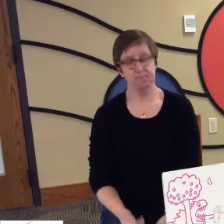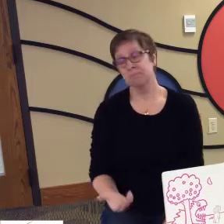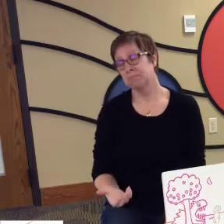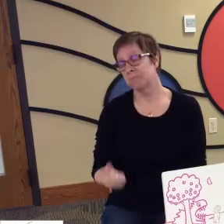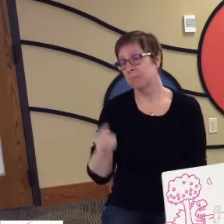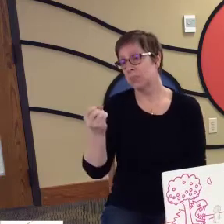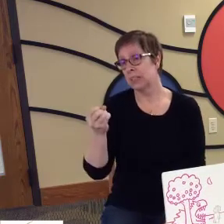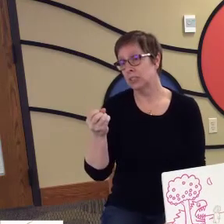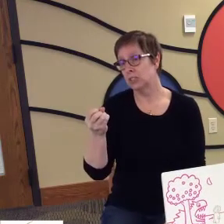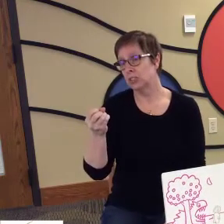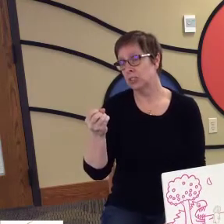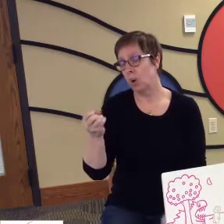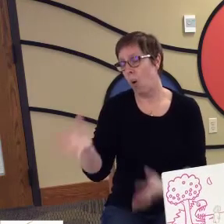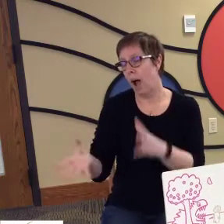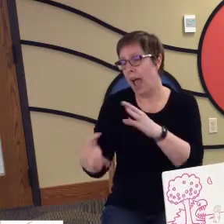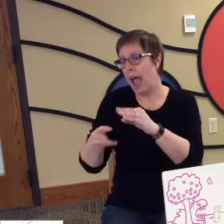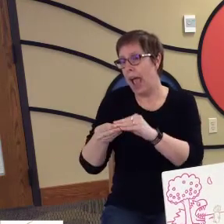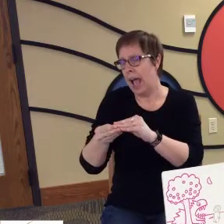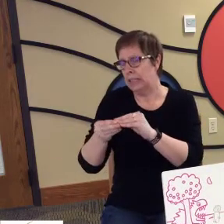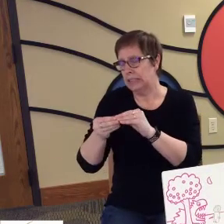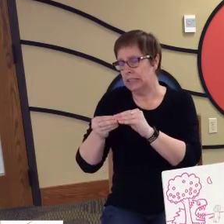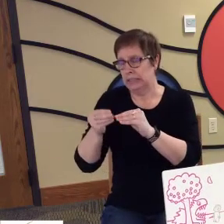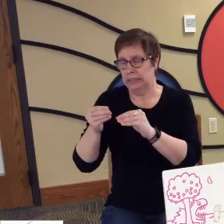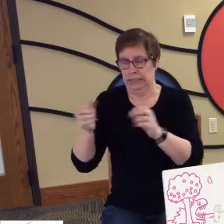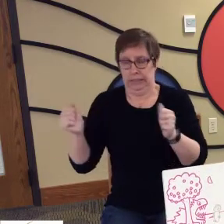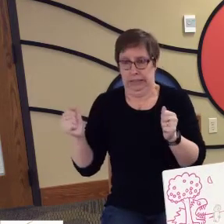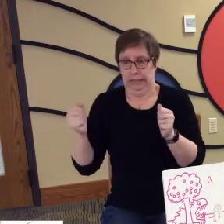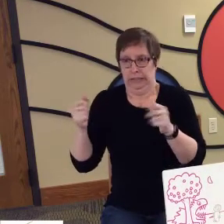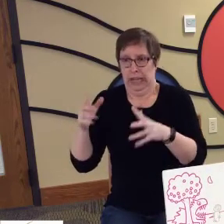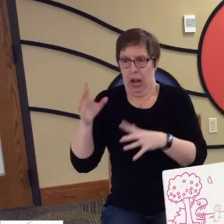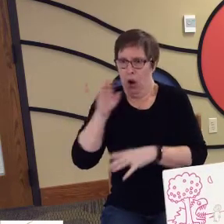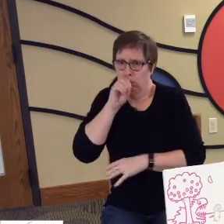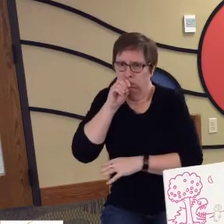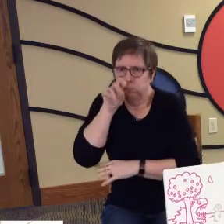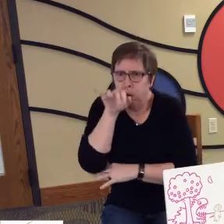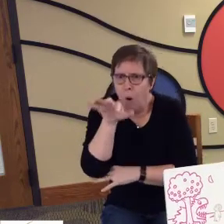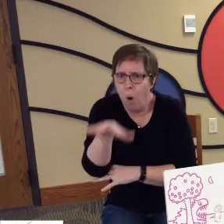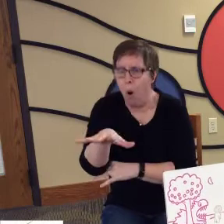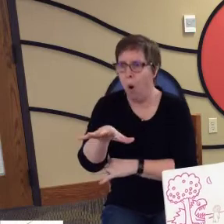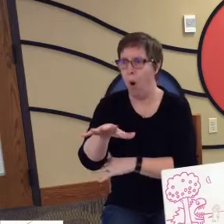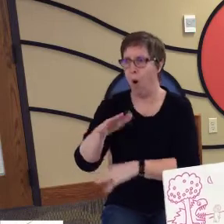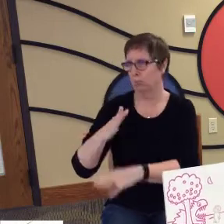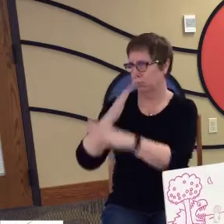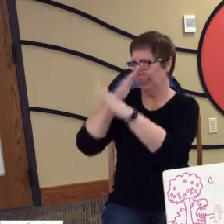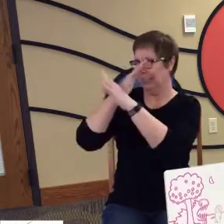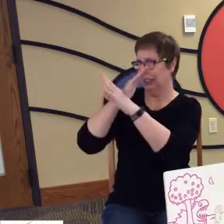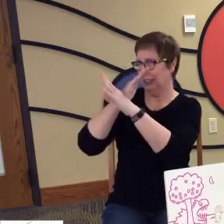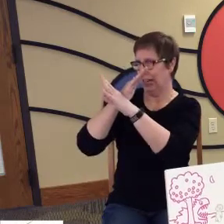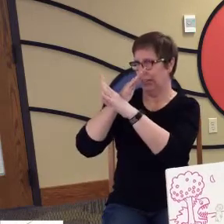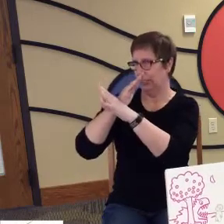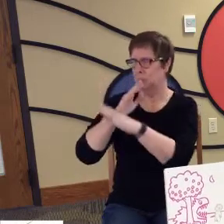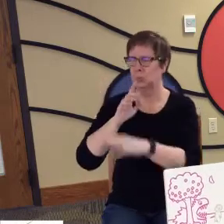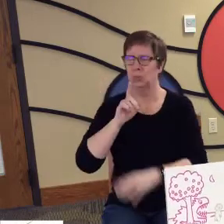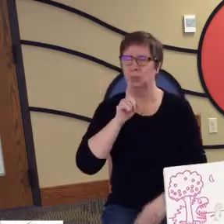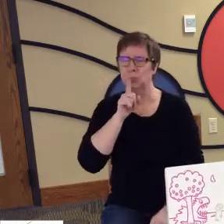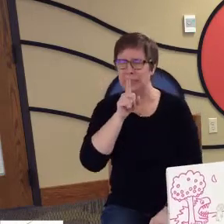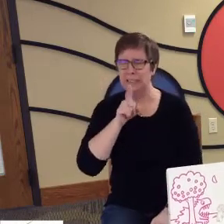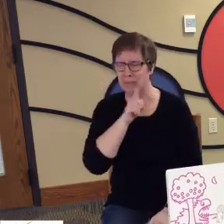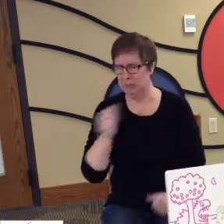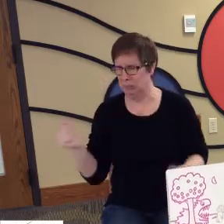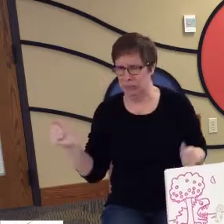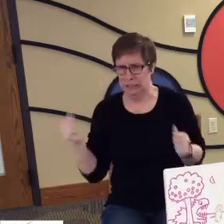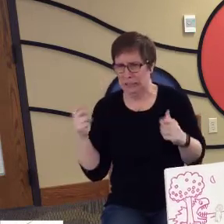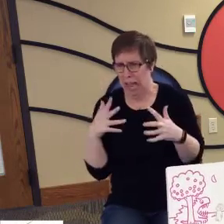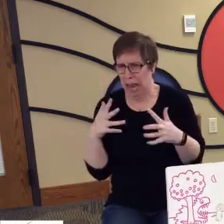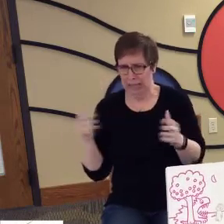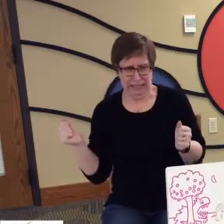So he put a frightening dragon under the tree to guard the apples. It was a terribly frightening dragon.